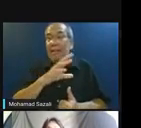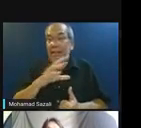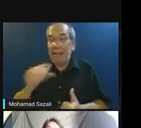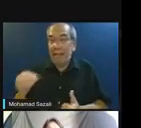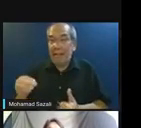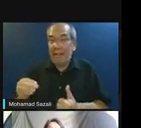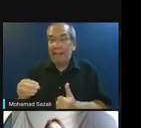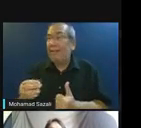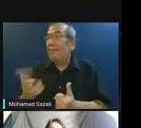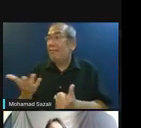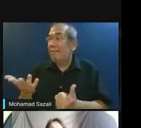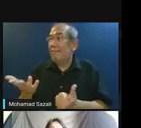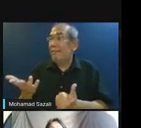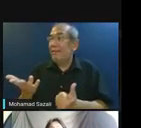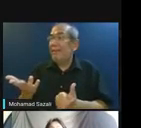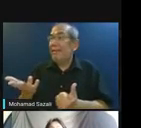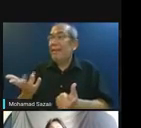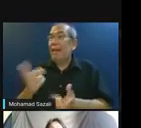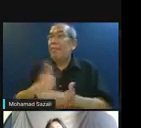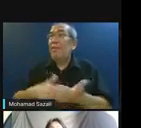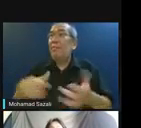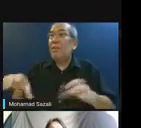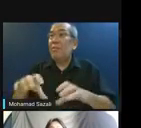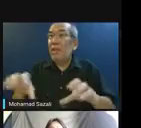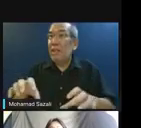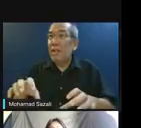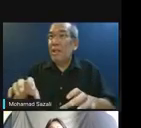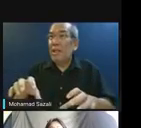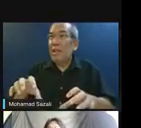give us feelings and